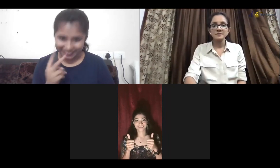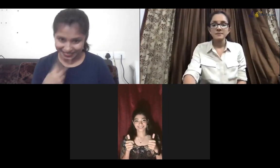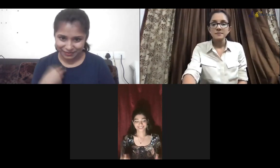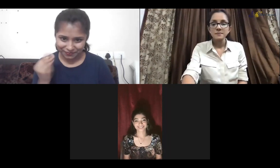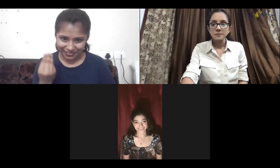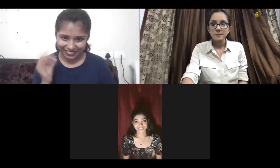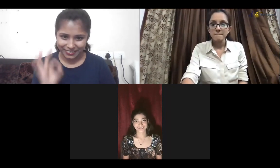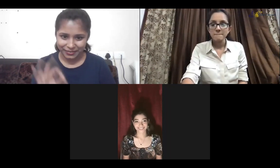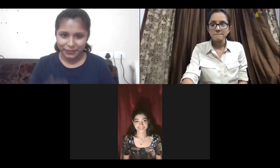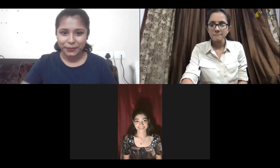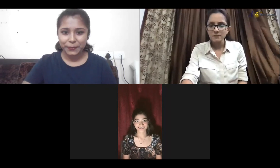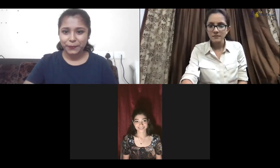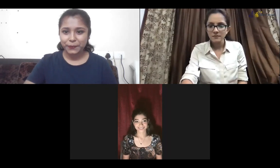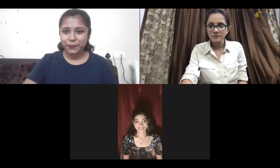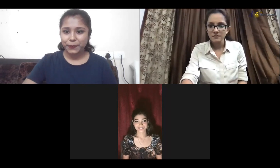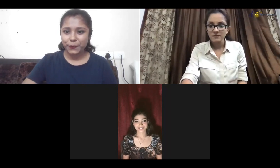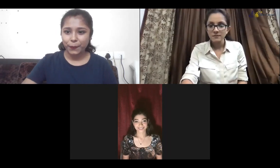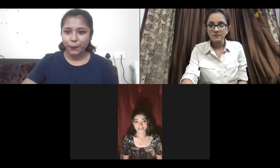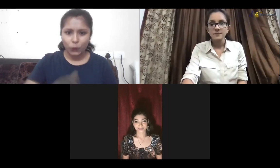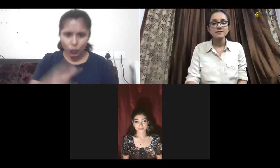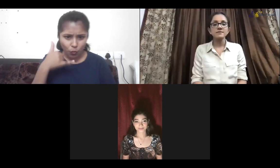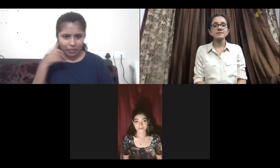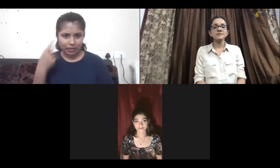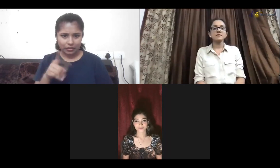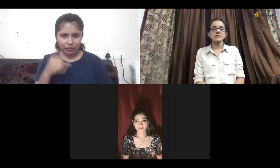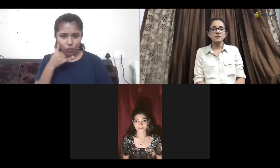Hi, Shweta. Can you see me, Shweta? I think.